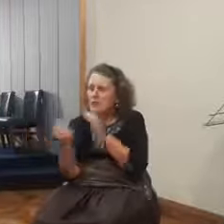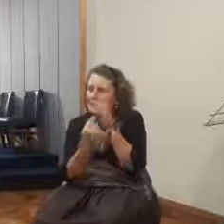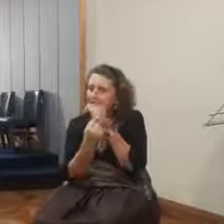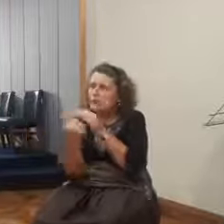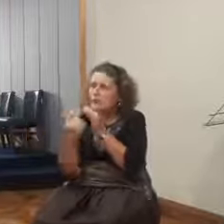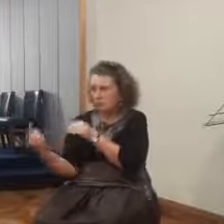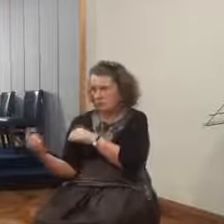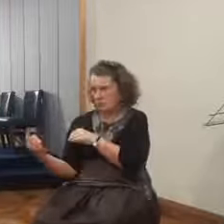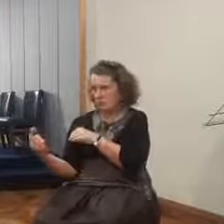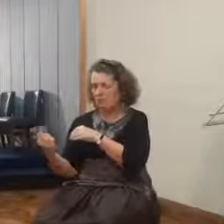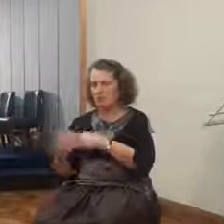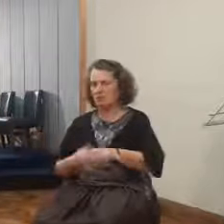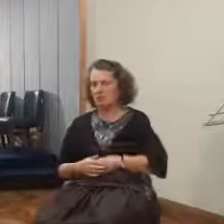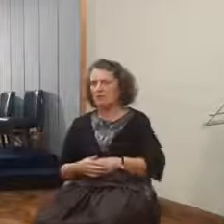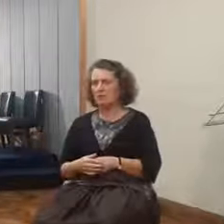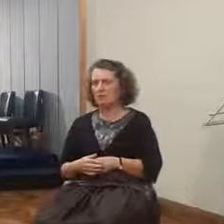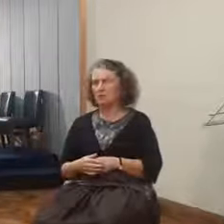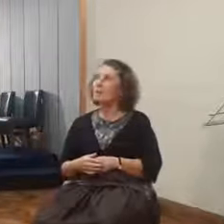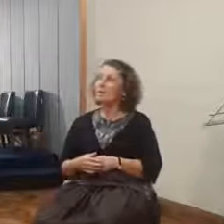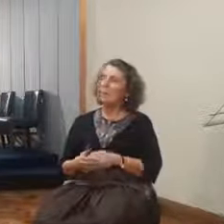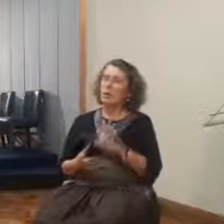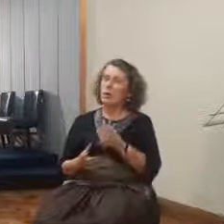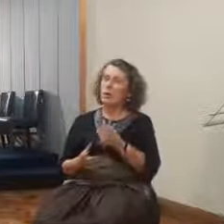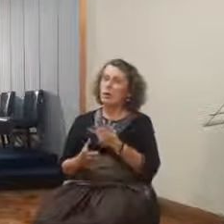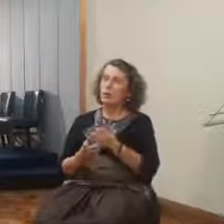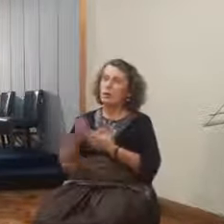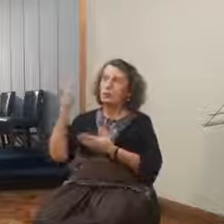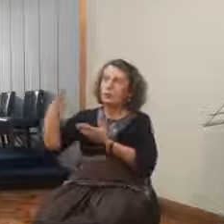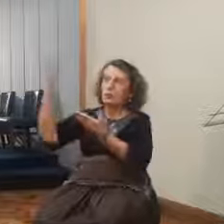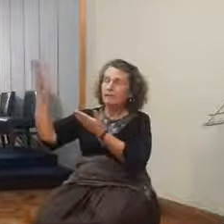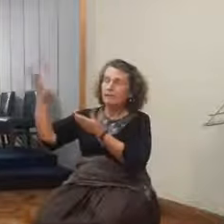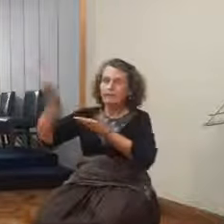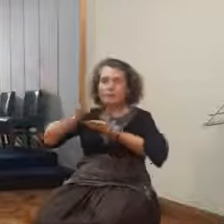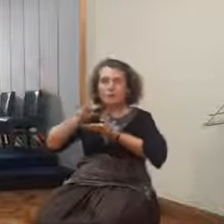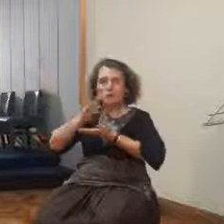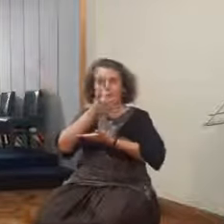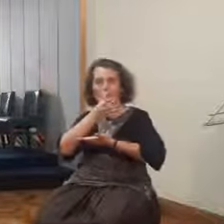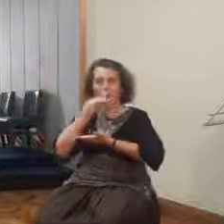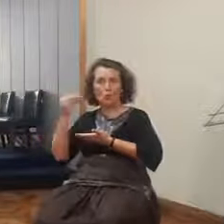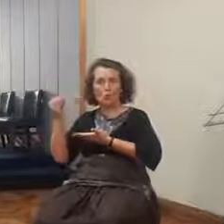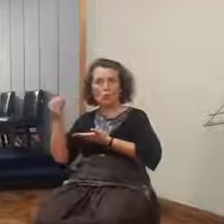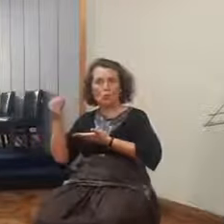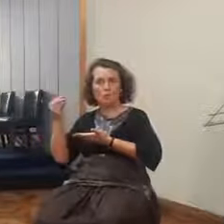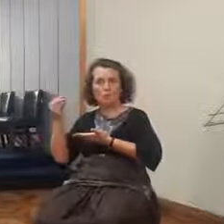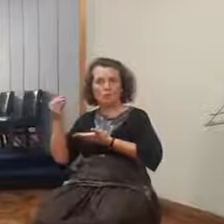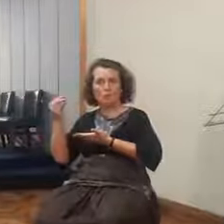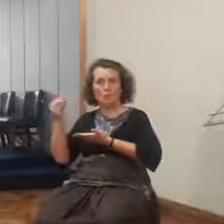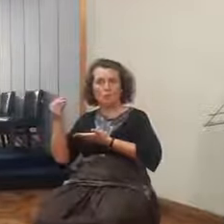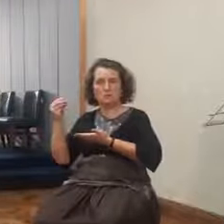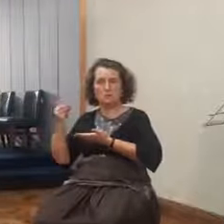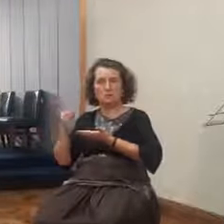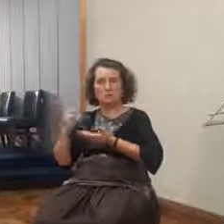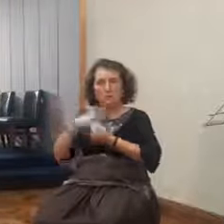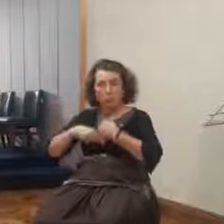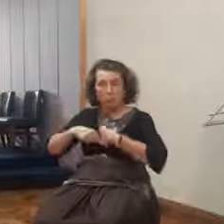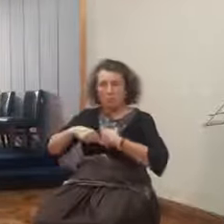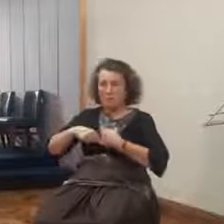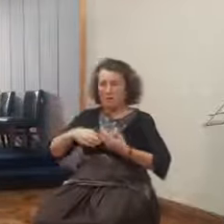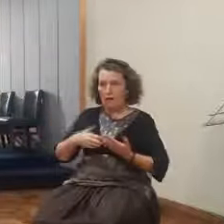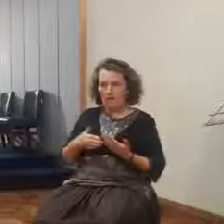truth. Souls are created by God. Souls are not procreated by man. And there is